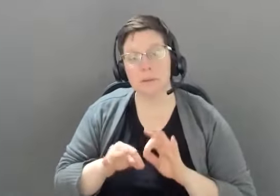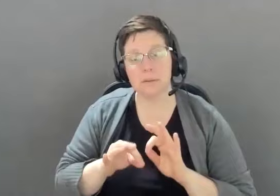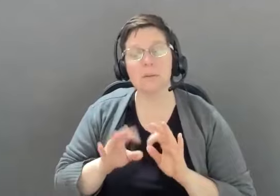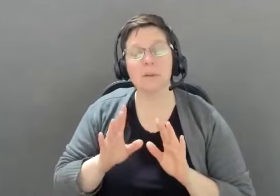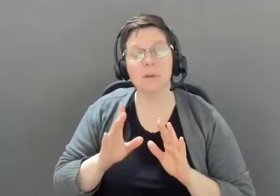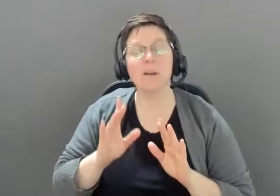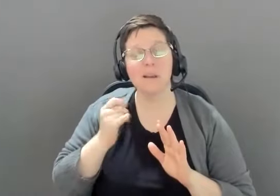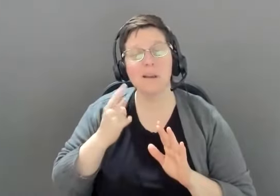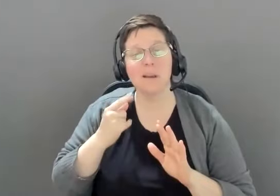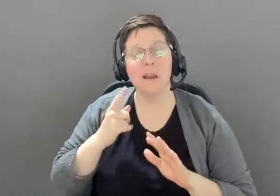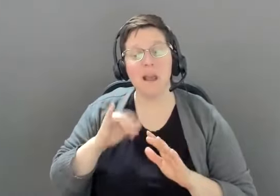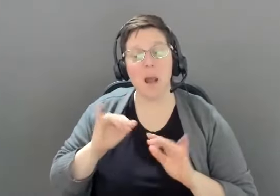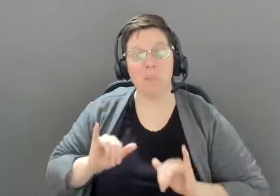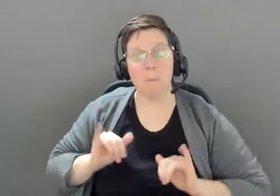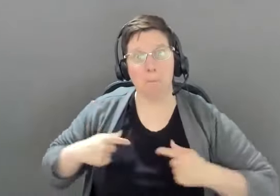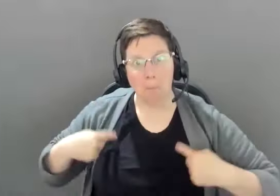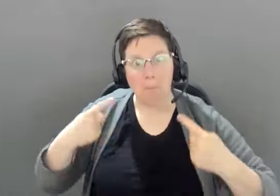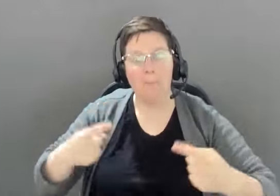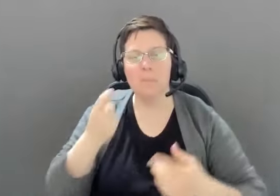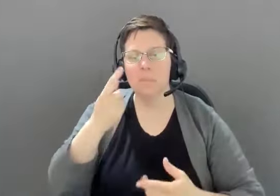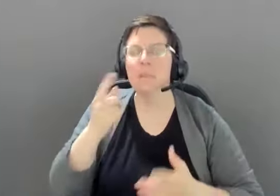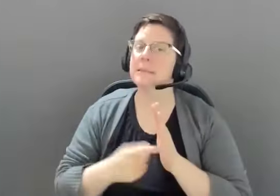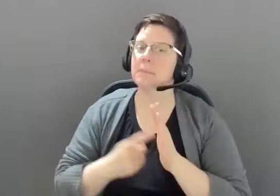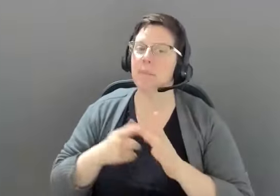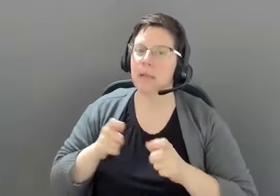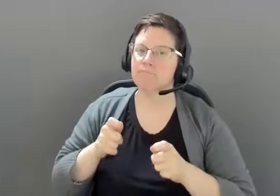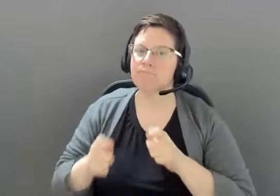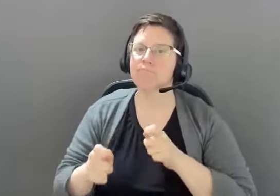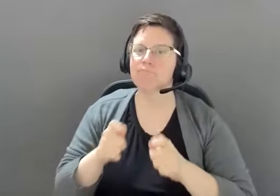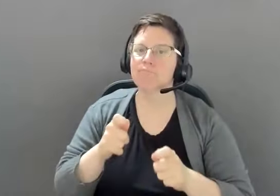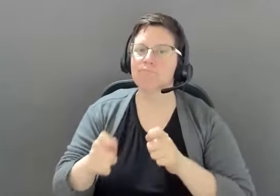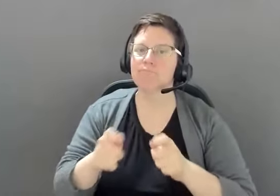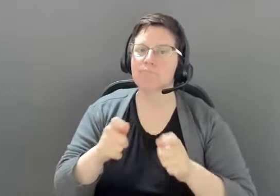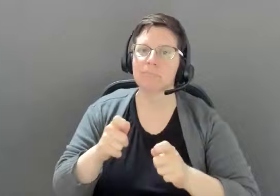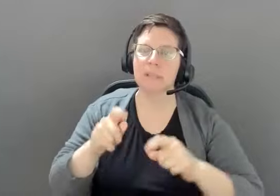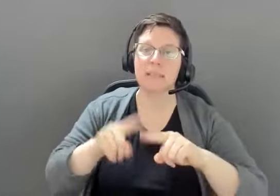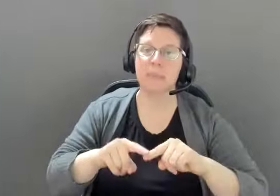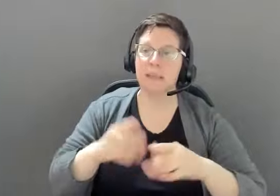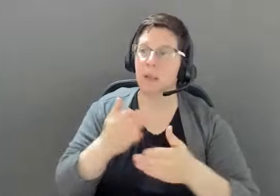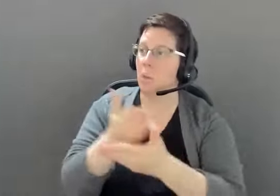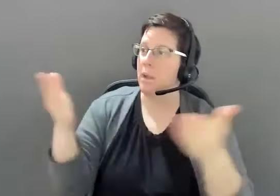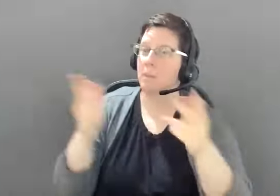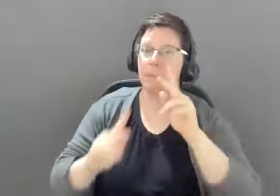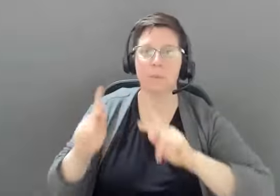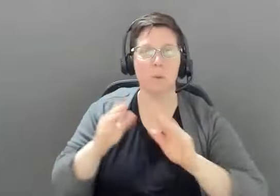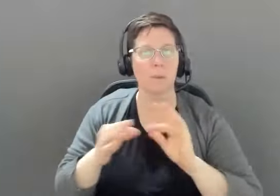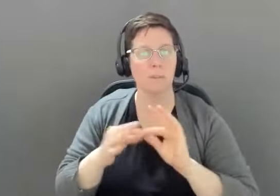those key messages had to be amended based off of what members of Parliament were saying publicly, or what news articles came out,